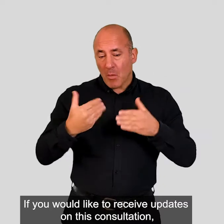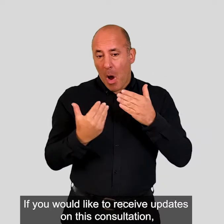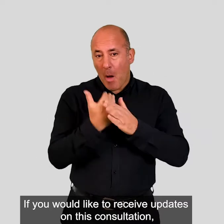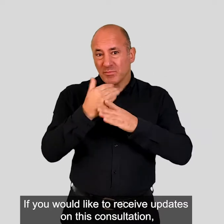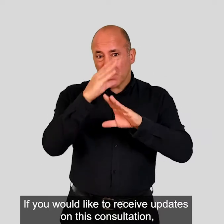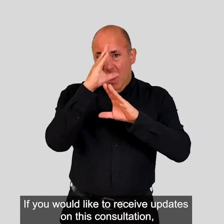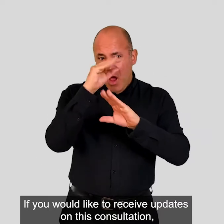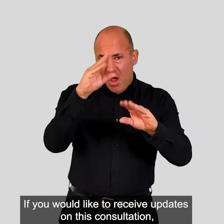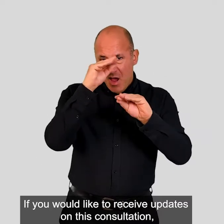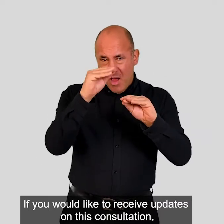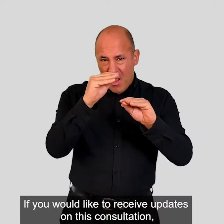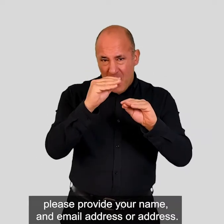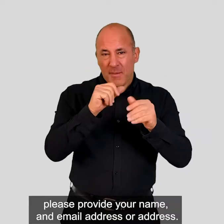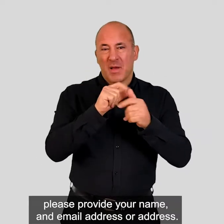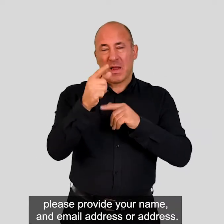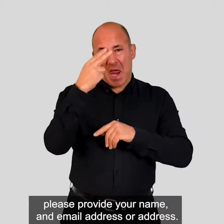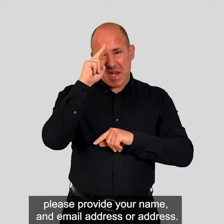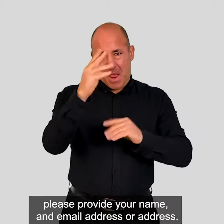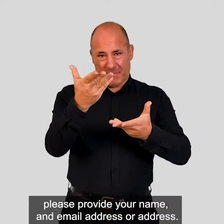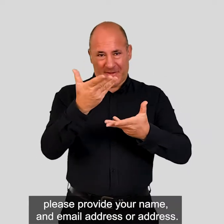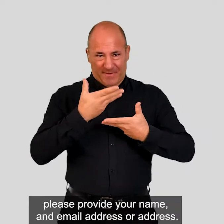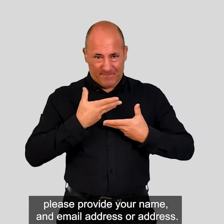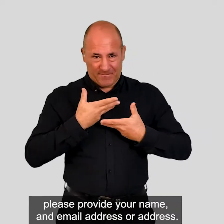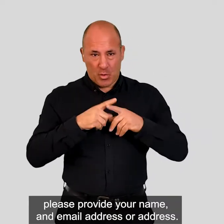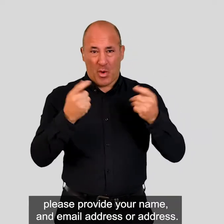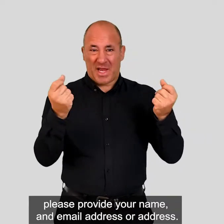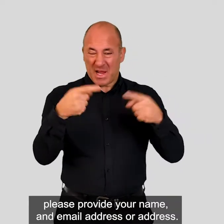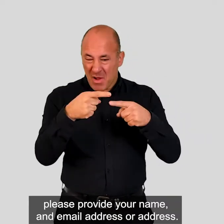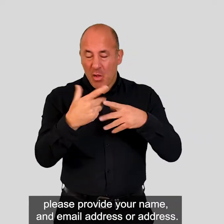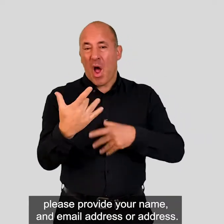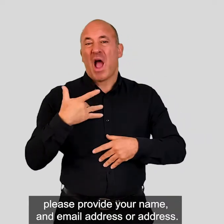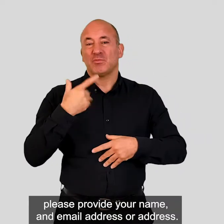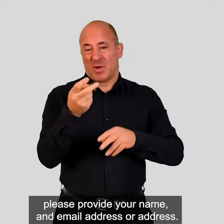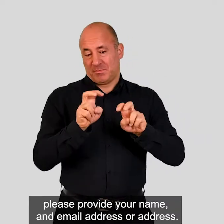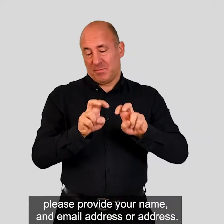this consultation, please provide your name and email address or